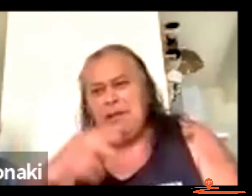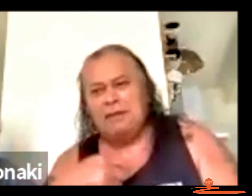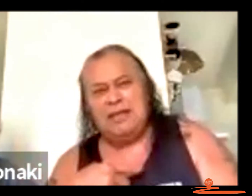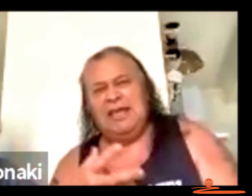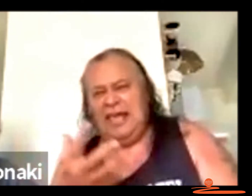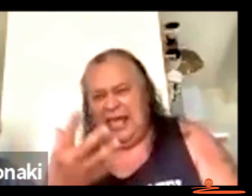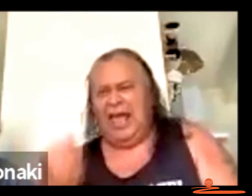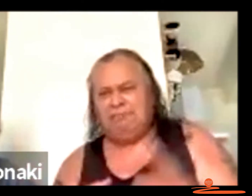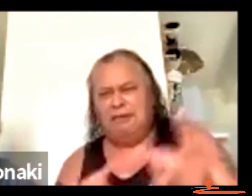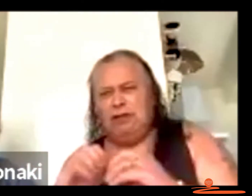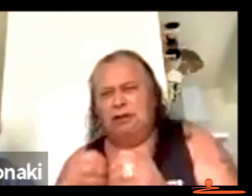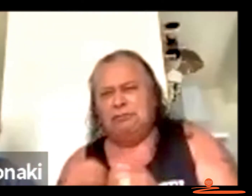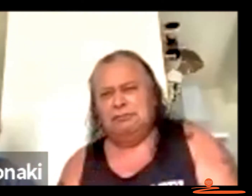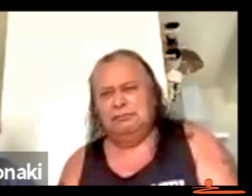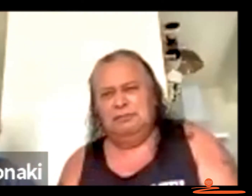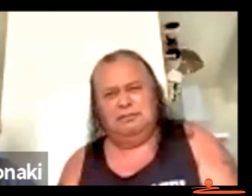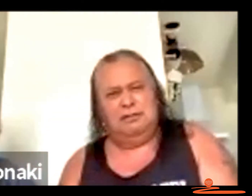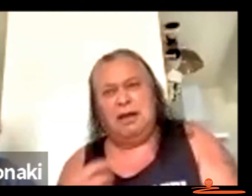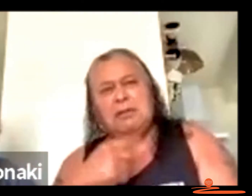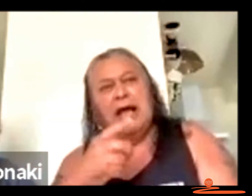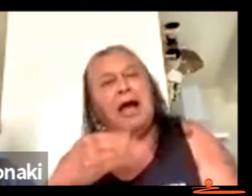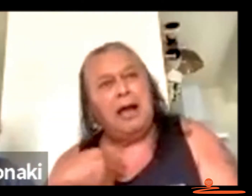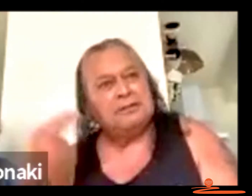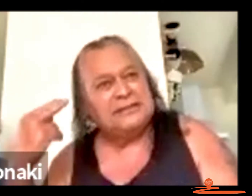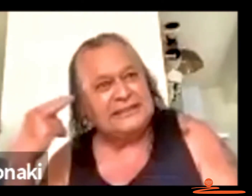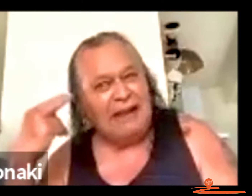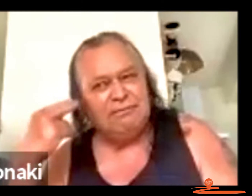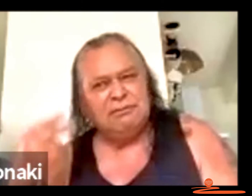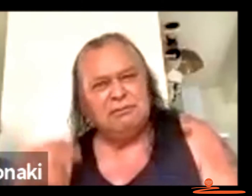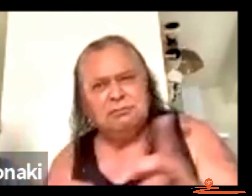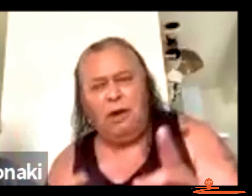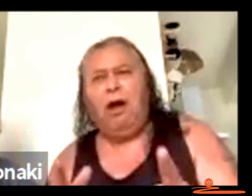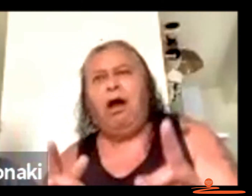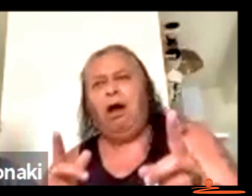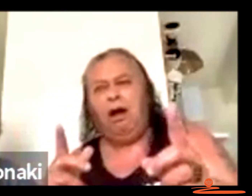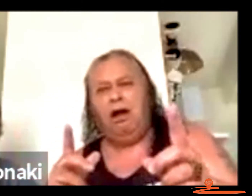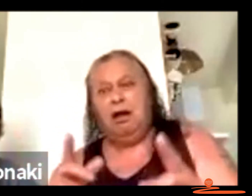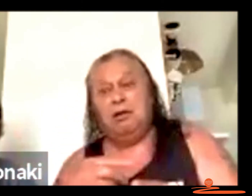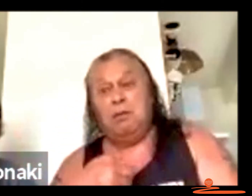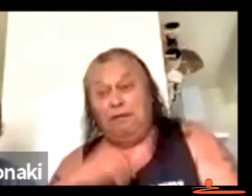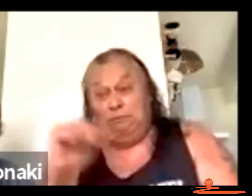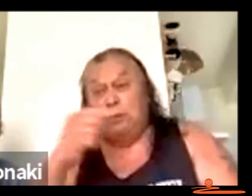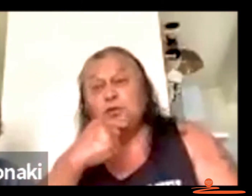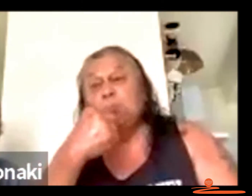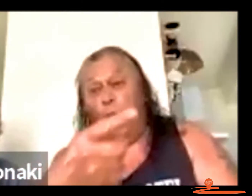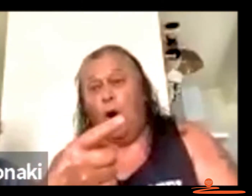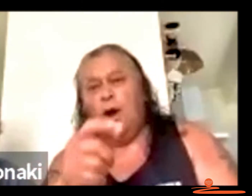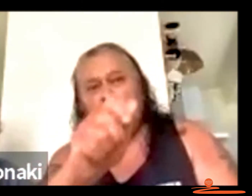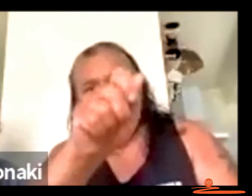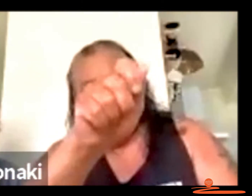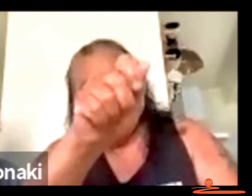when I went in to have the vaccination, those are the problems I come across. I very clearly signed I am